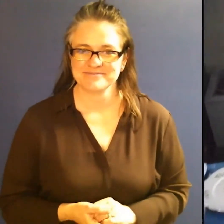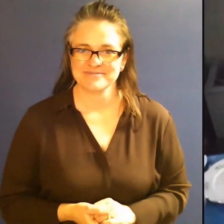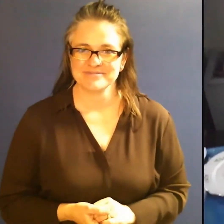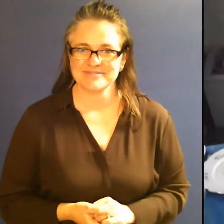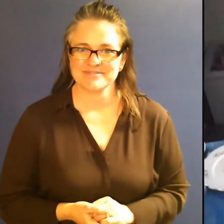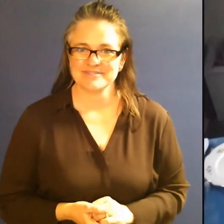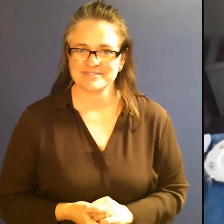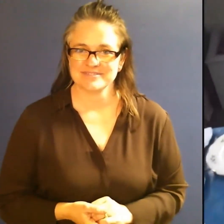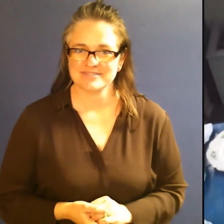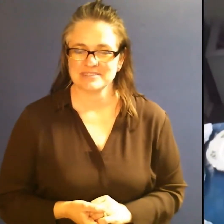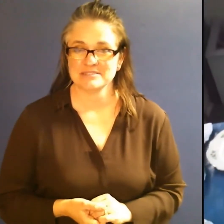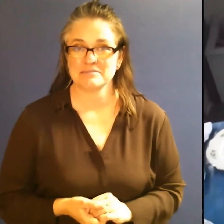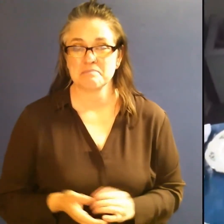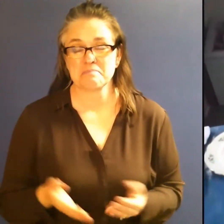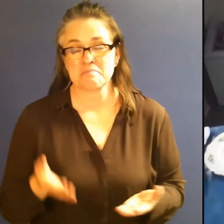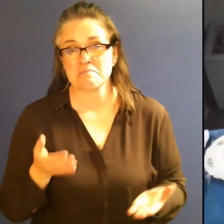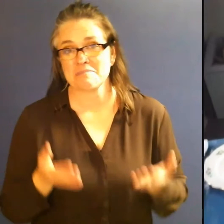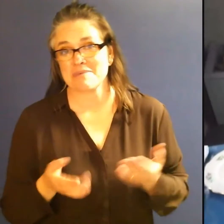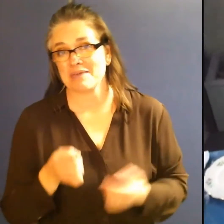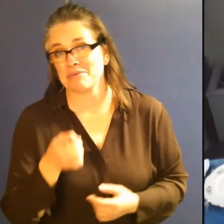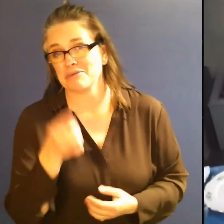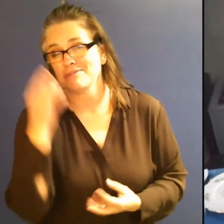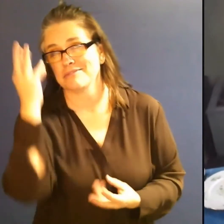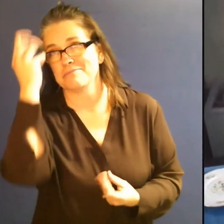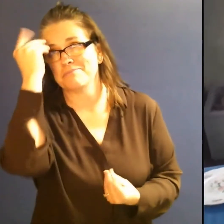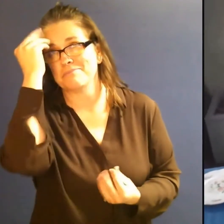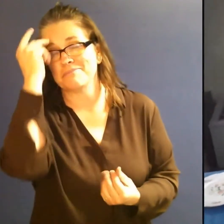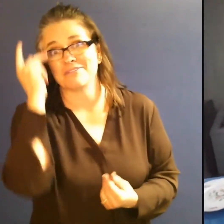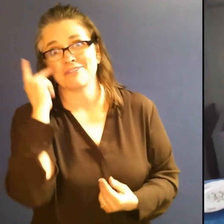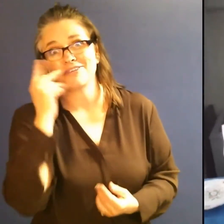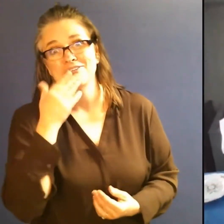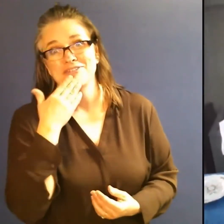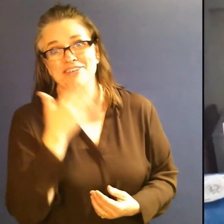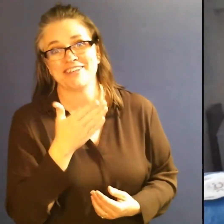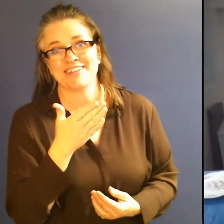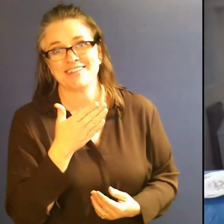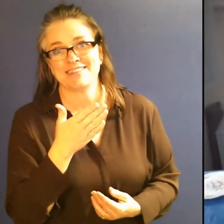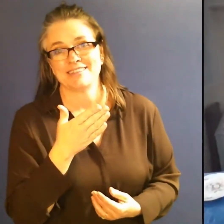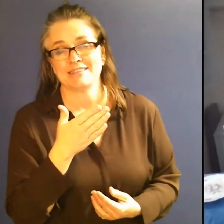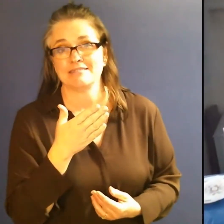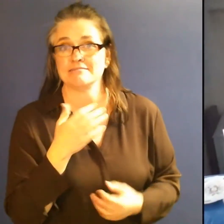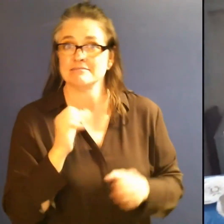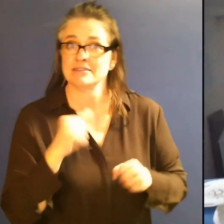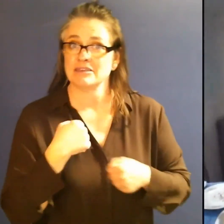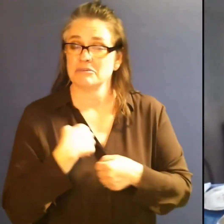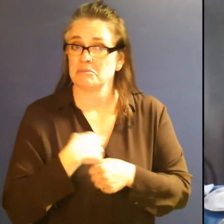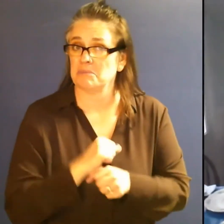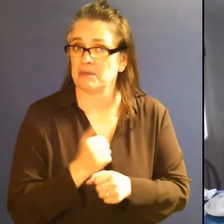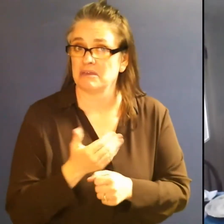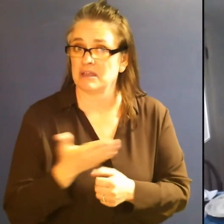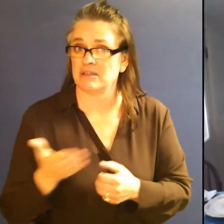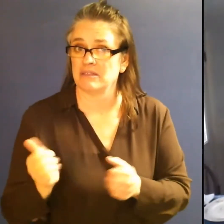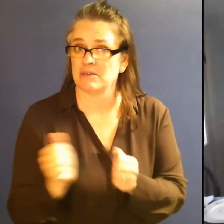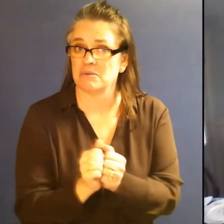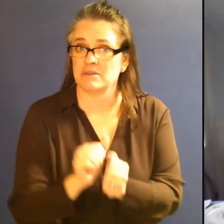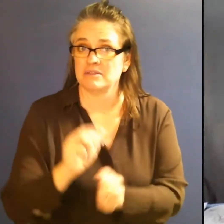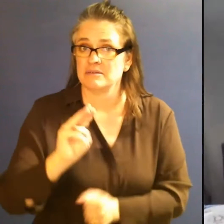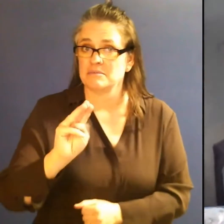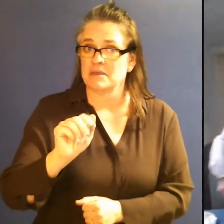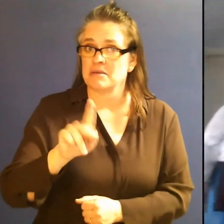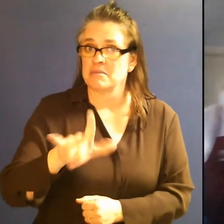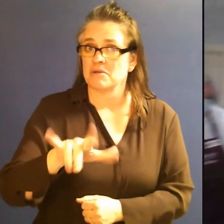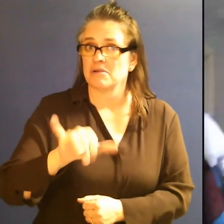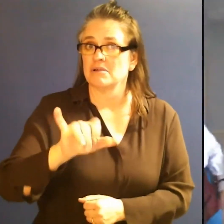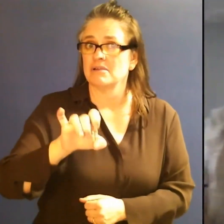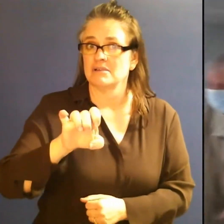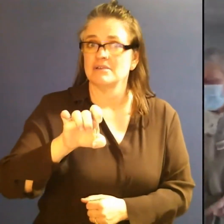Now, you might say, looks good. Can you make anything else with maple syrup? Of course